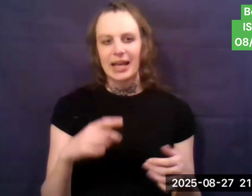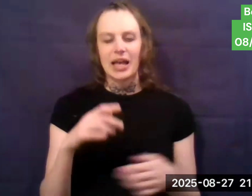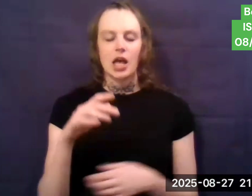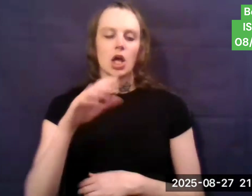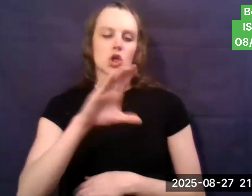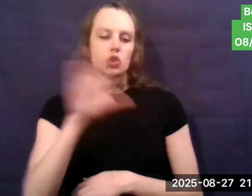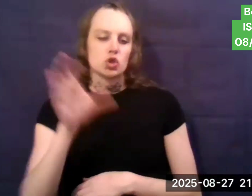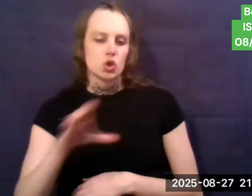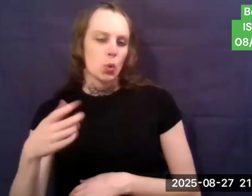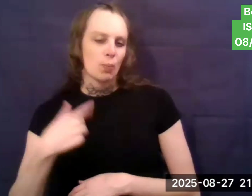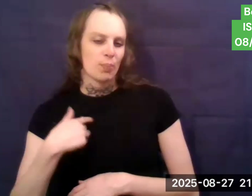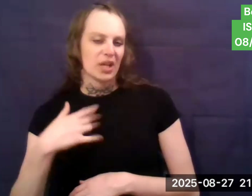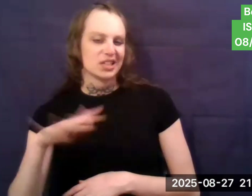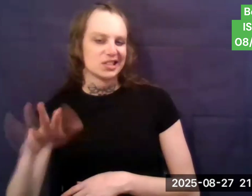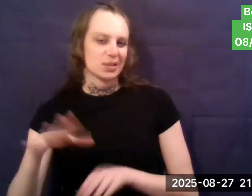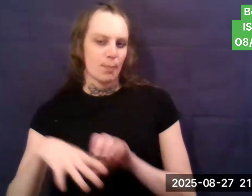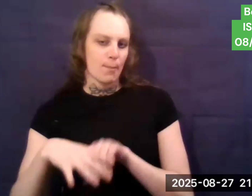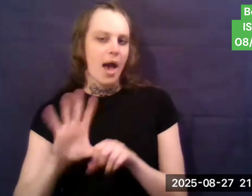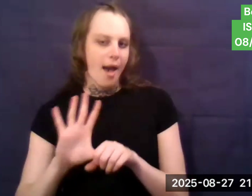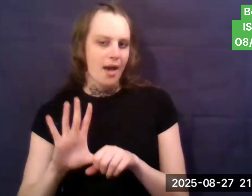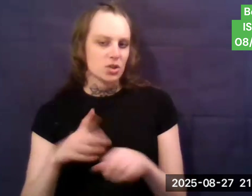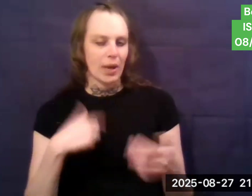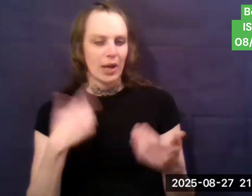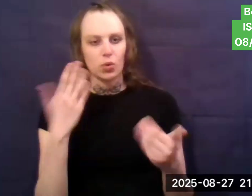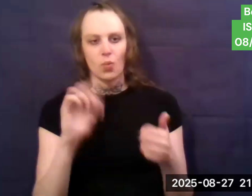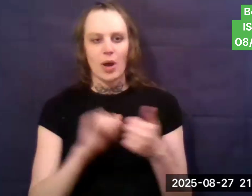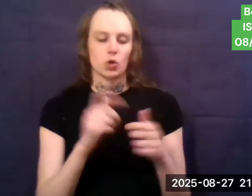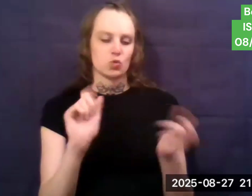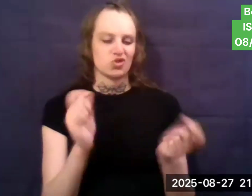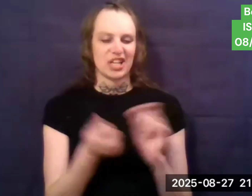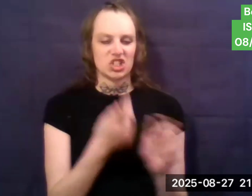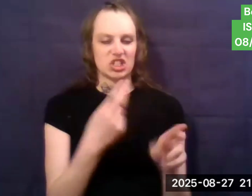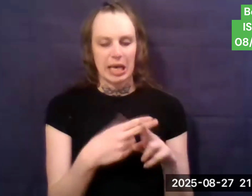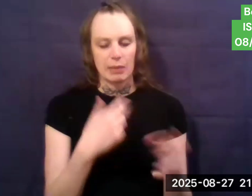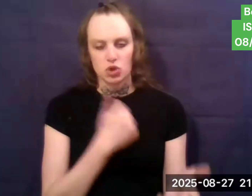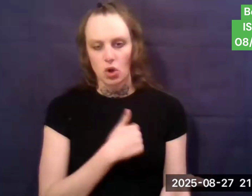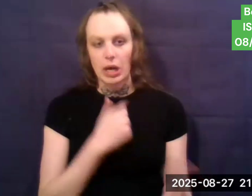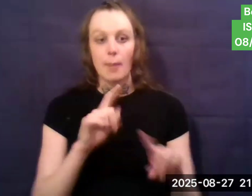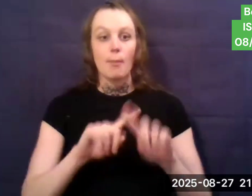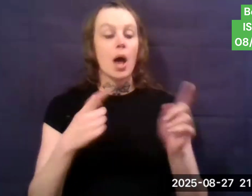the name change and all that. I'm really sorry, but I am available to sponsor.